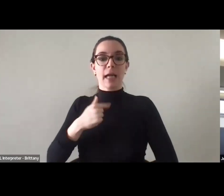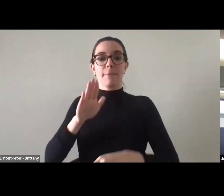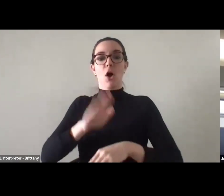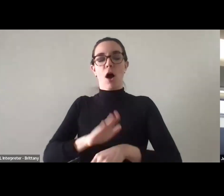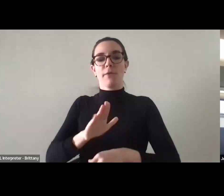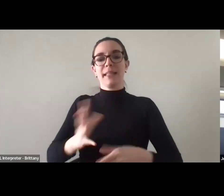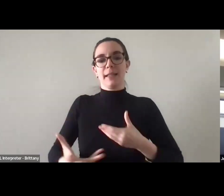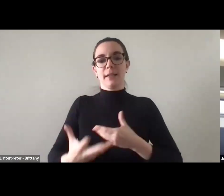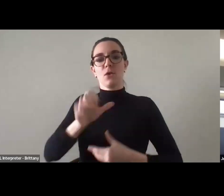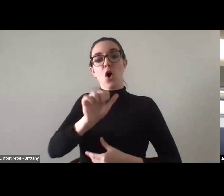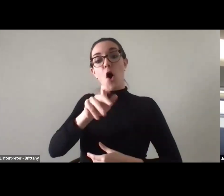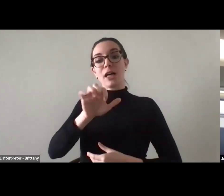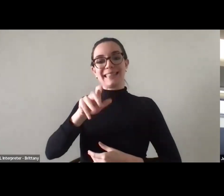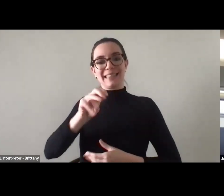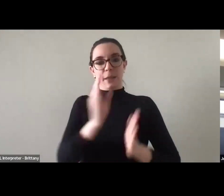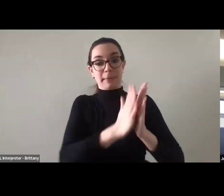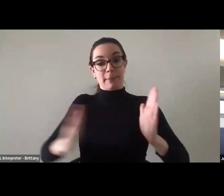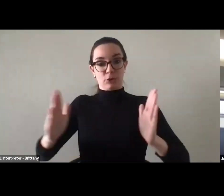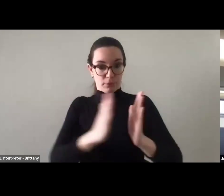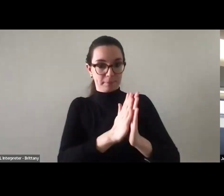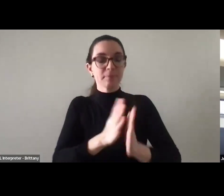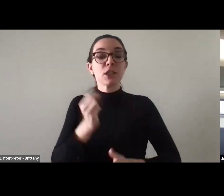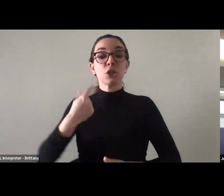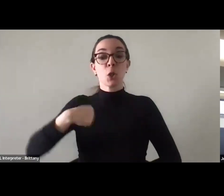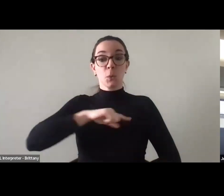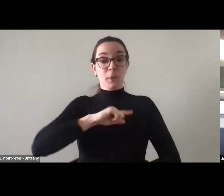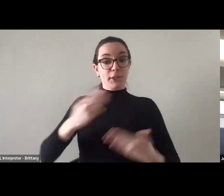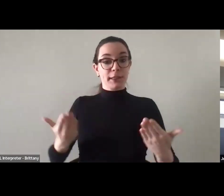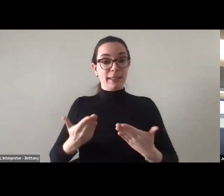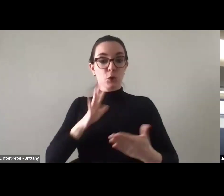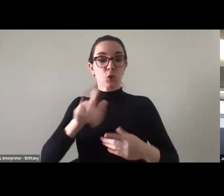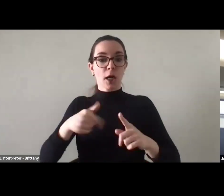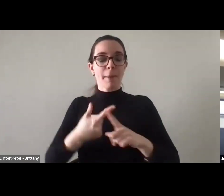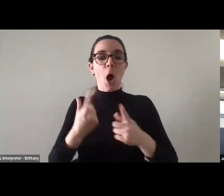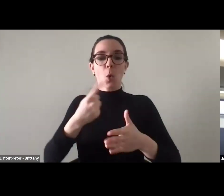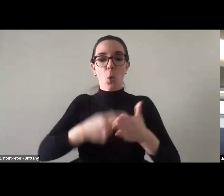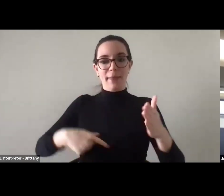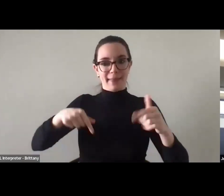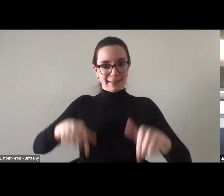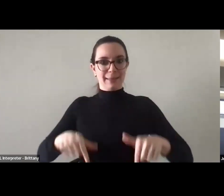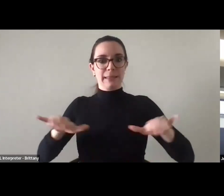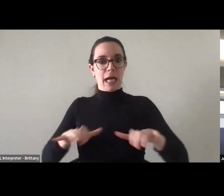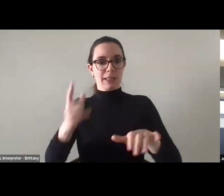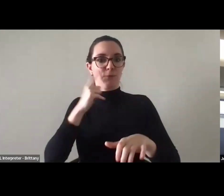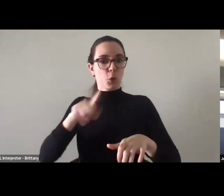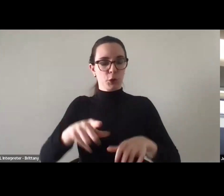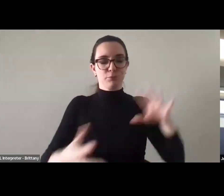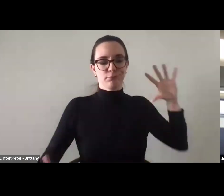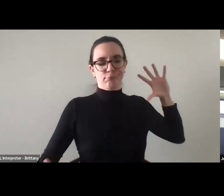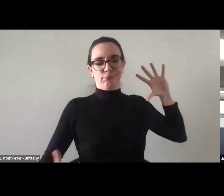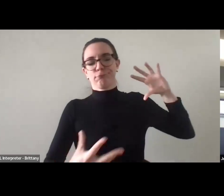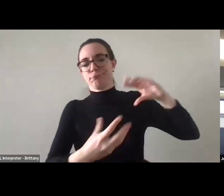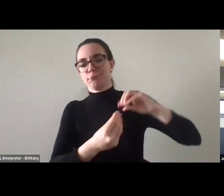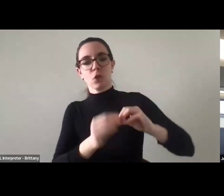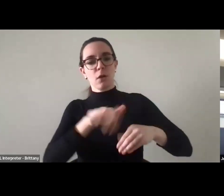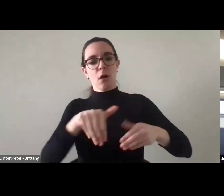spectrum. So we are here to talk about what this does for you and the kind of culmination of all of the